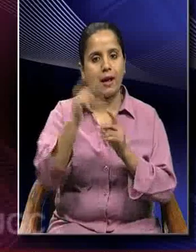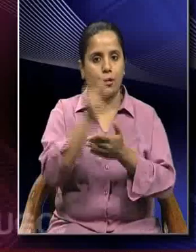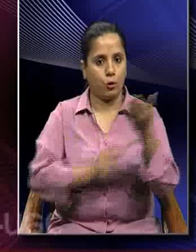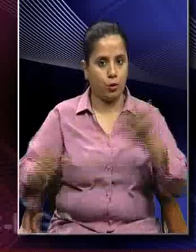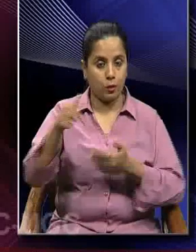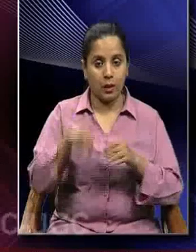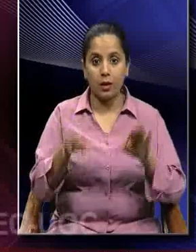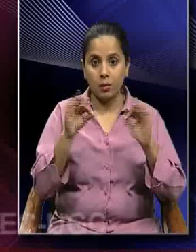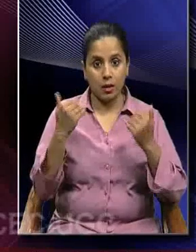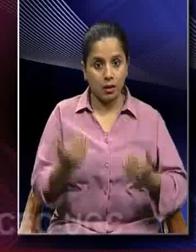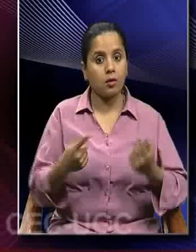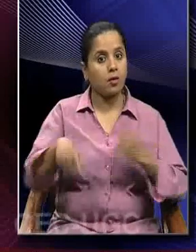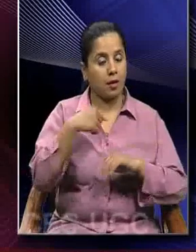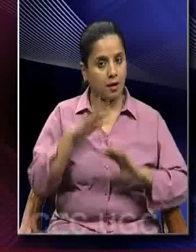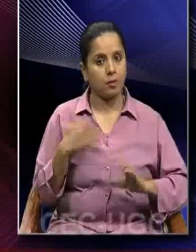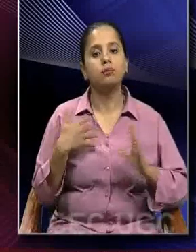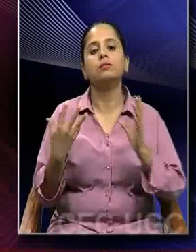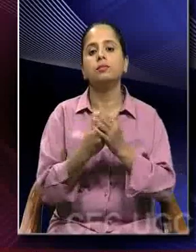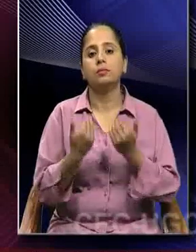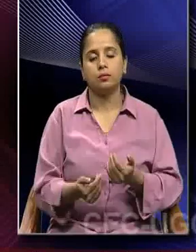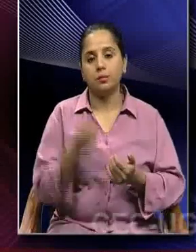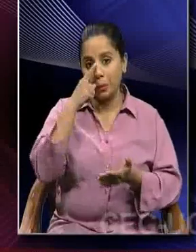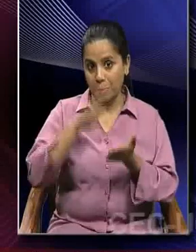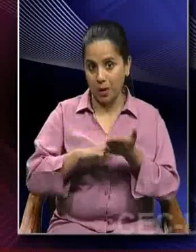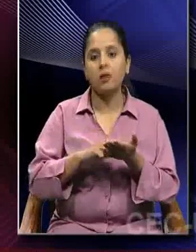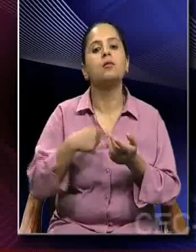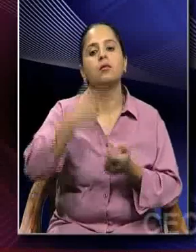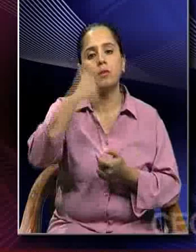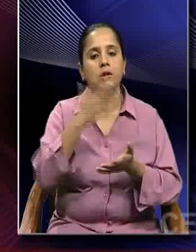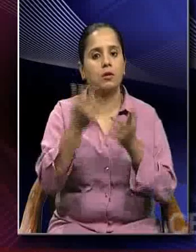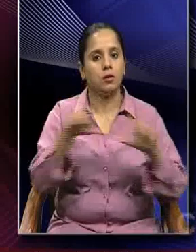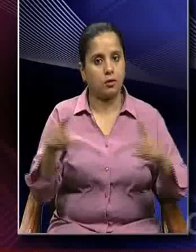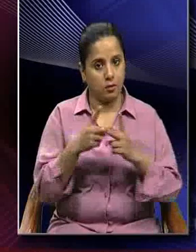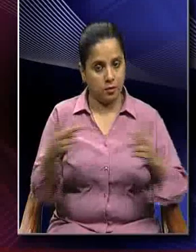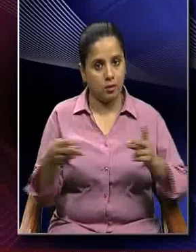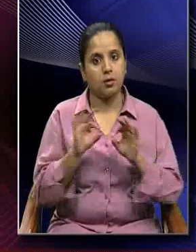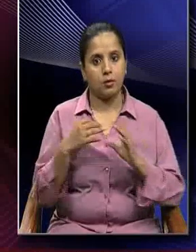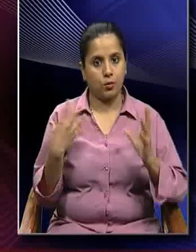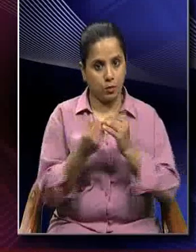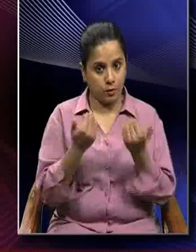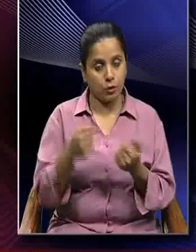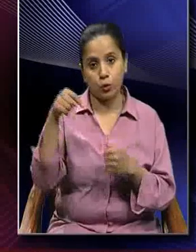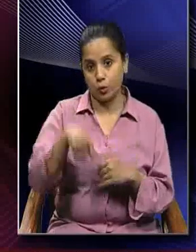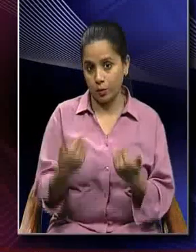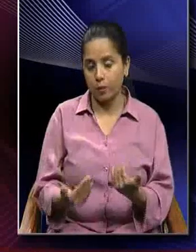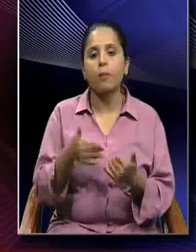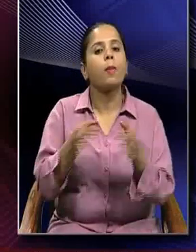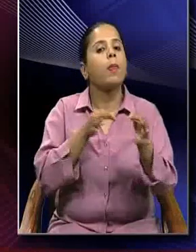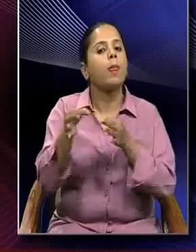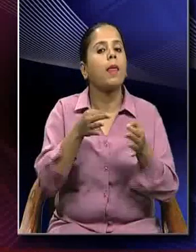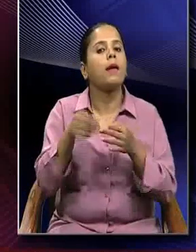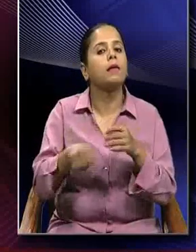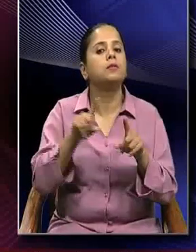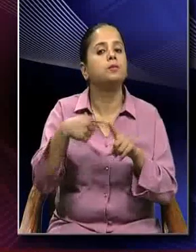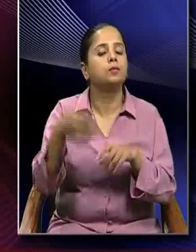special section, we also have Ms. Manisha Sharma, sign language interpreter with us today, who will explain